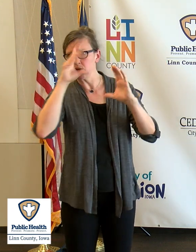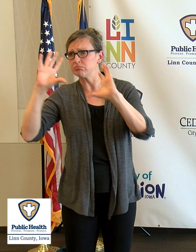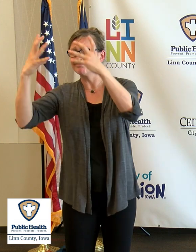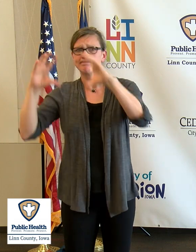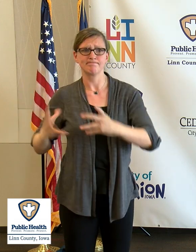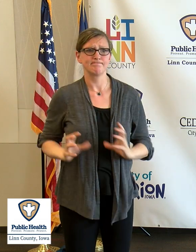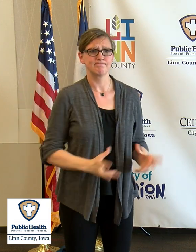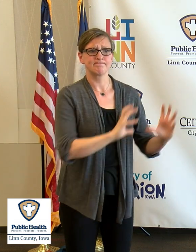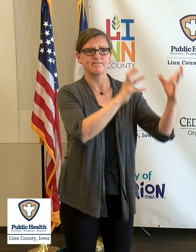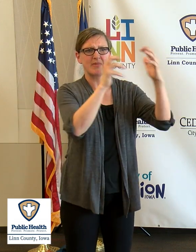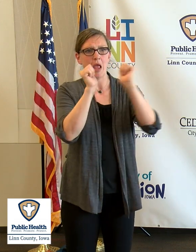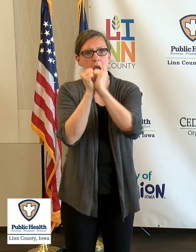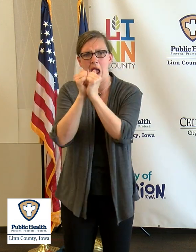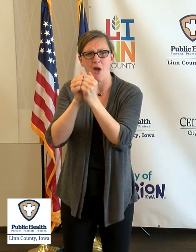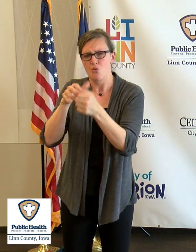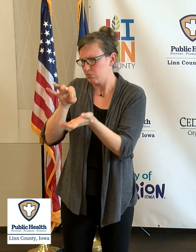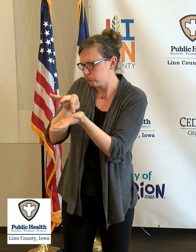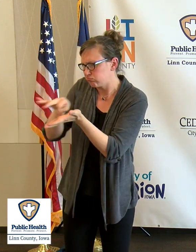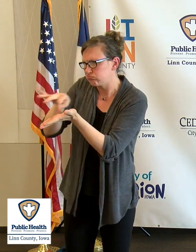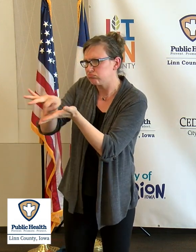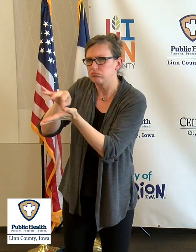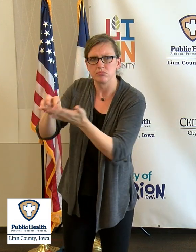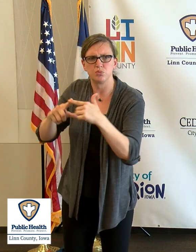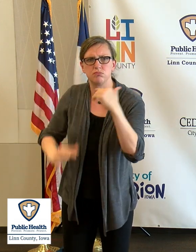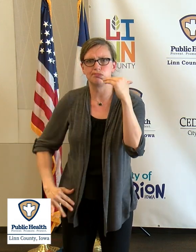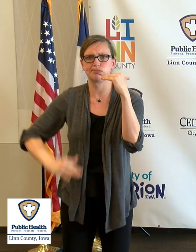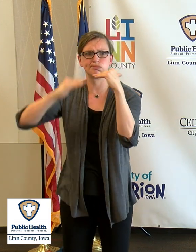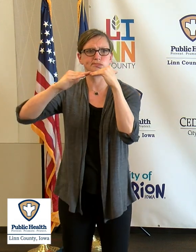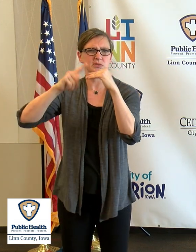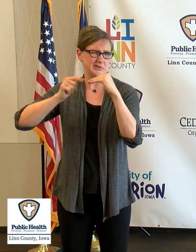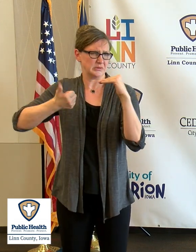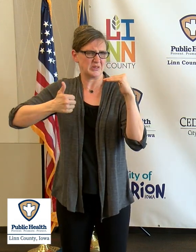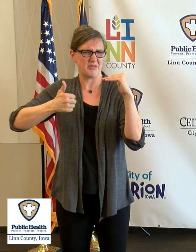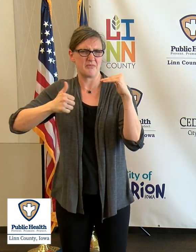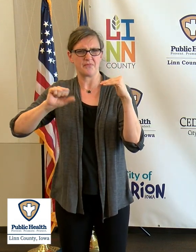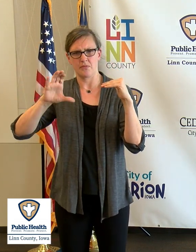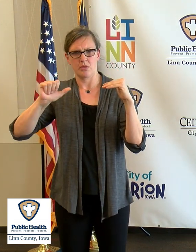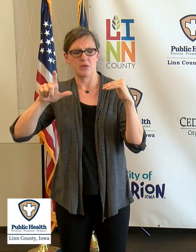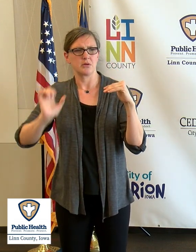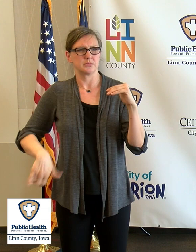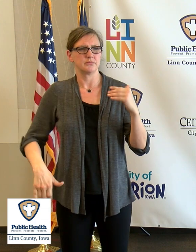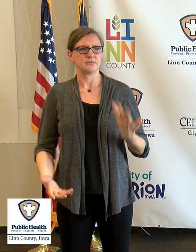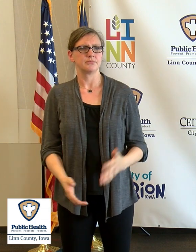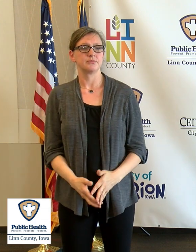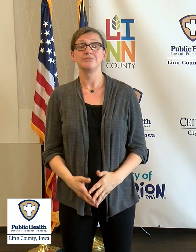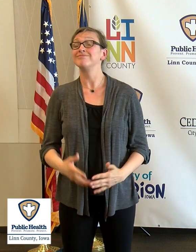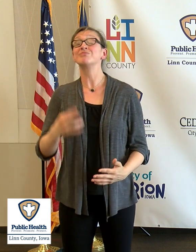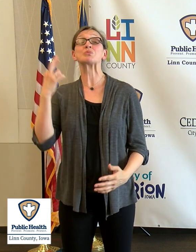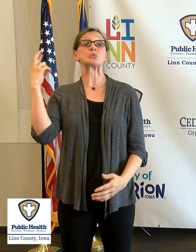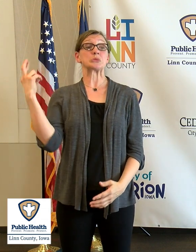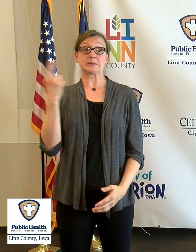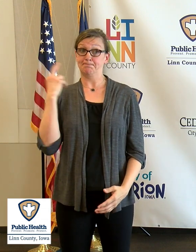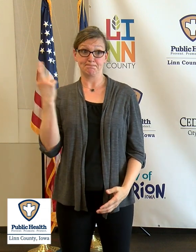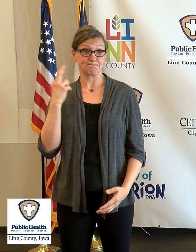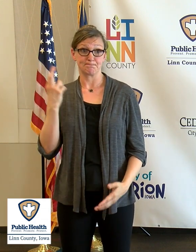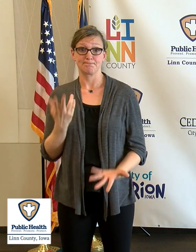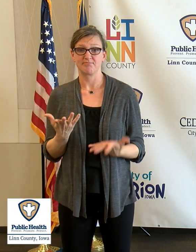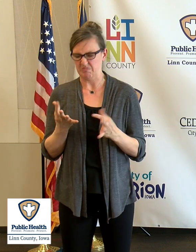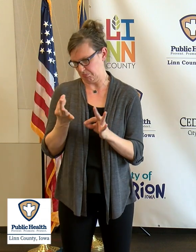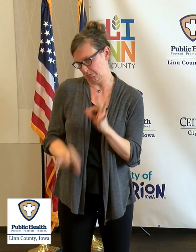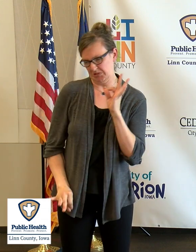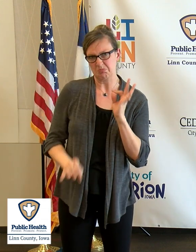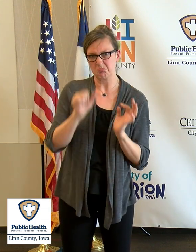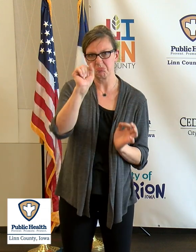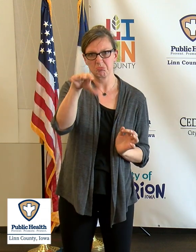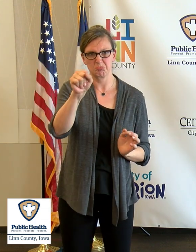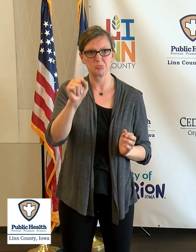why I've brought that to the attention of our viewers today. And the reason is simple. The